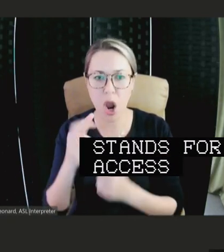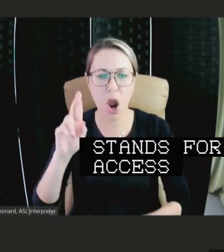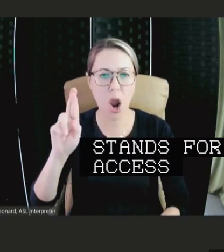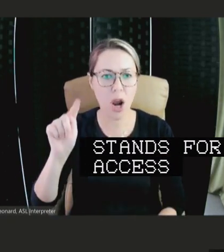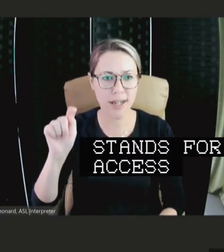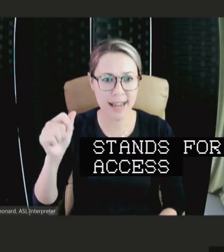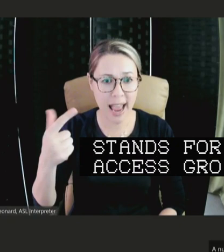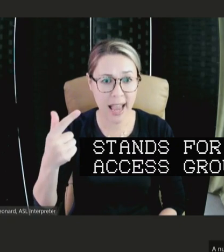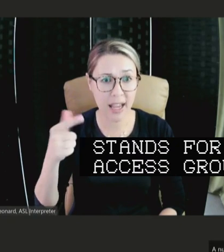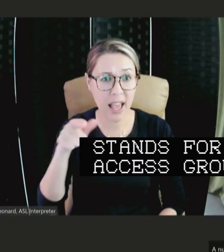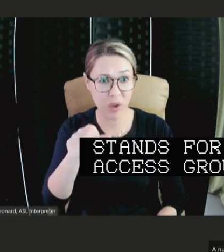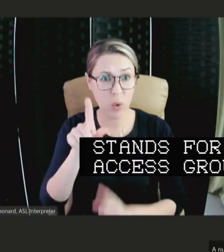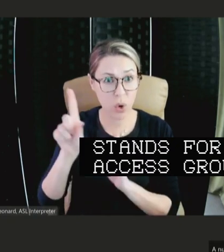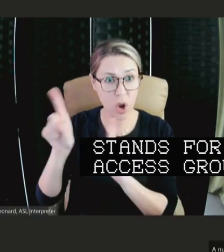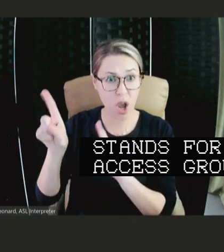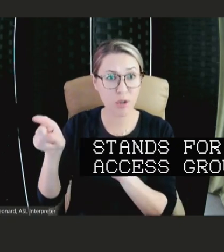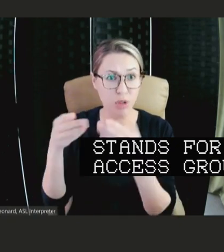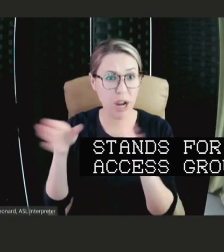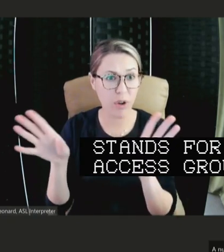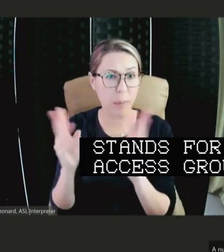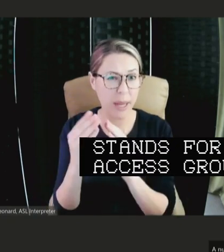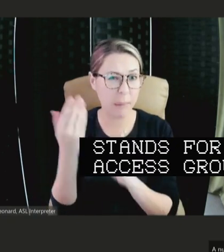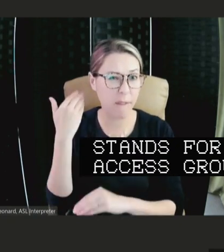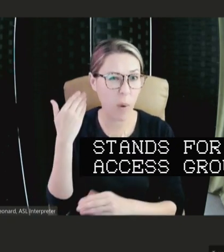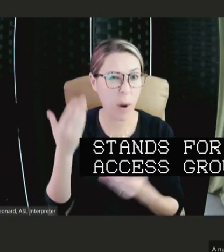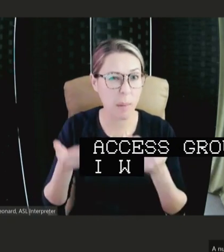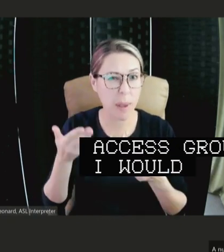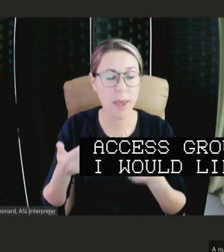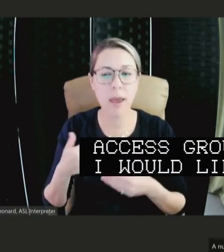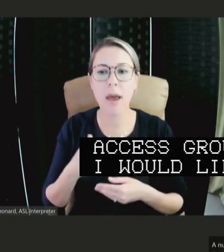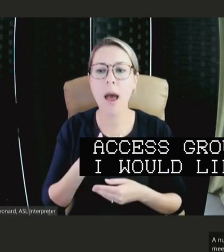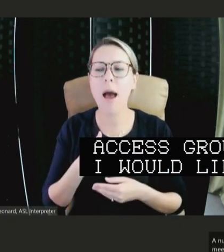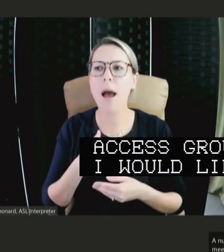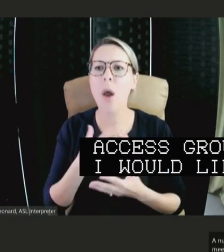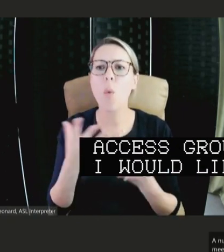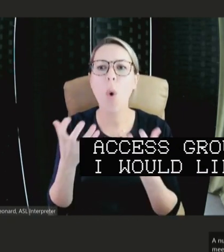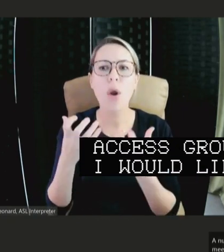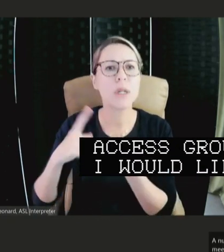general meetings, and I'd like to discuss with the executive board about having